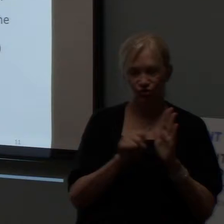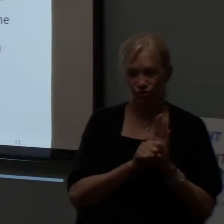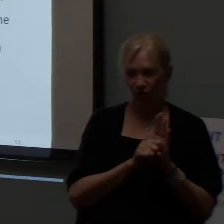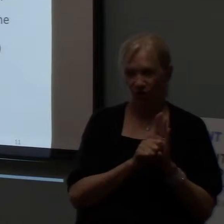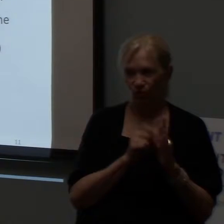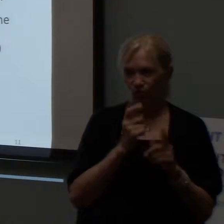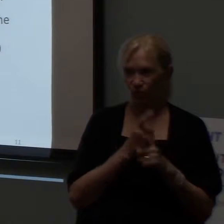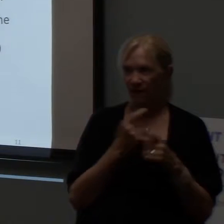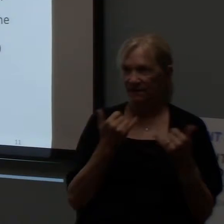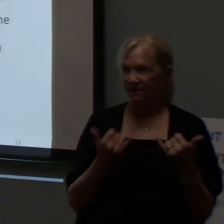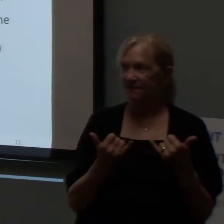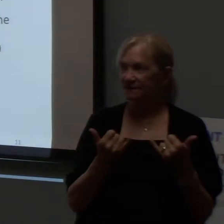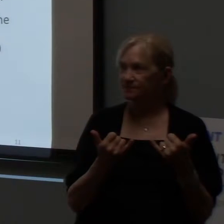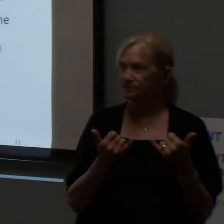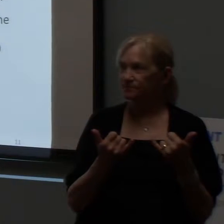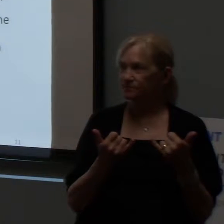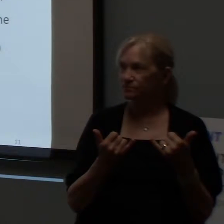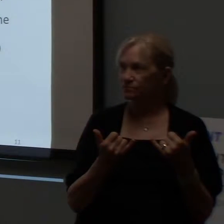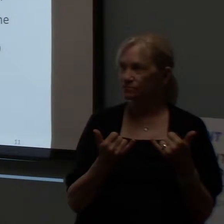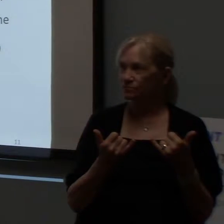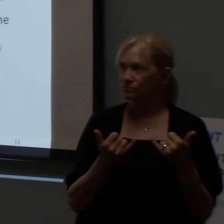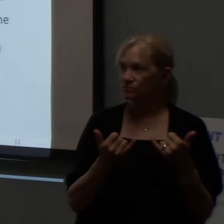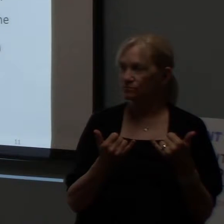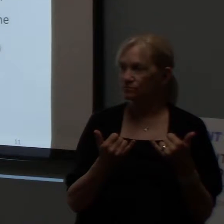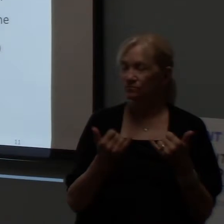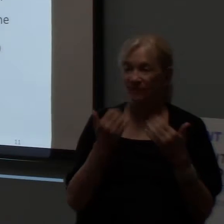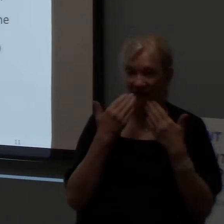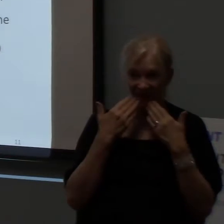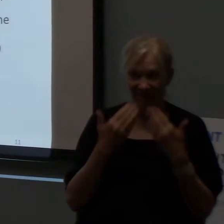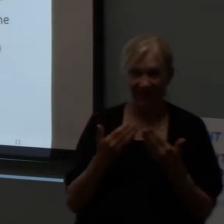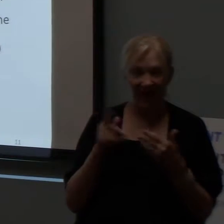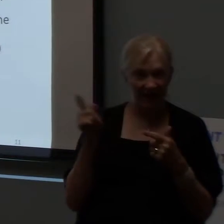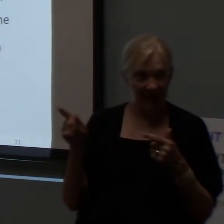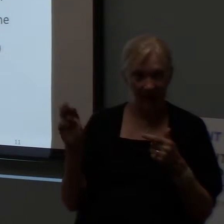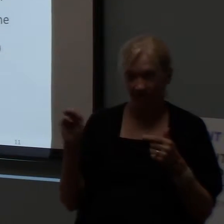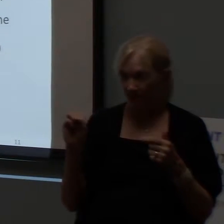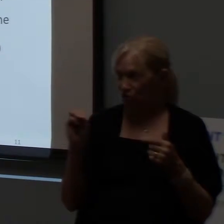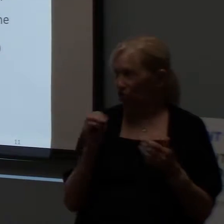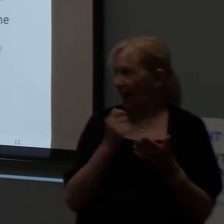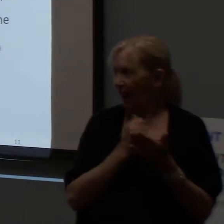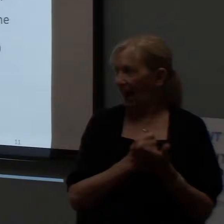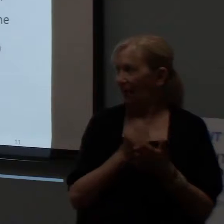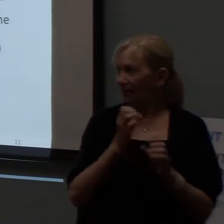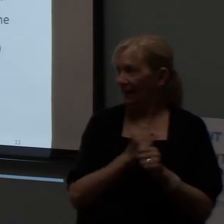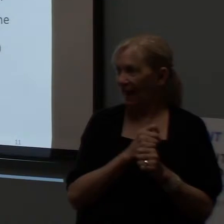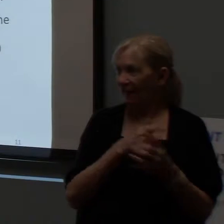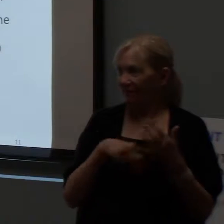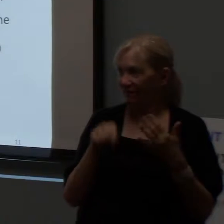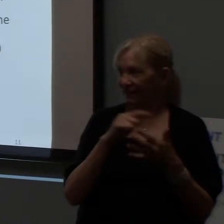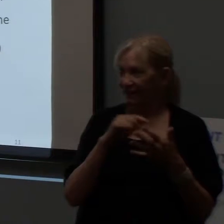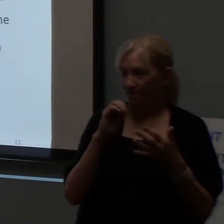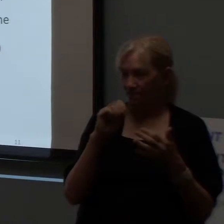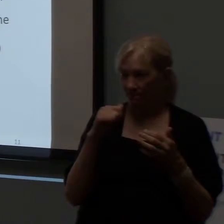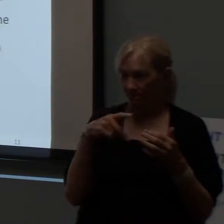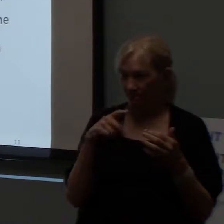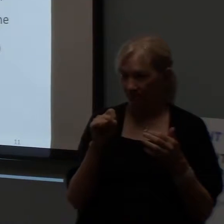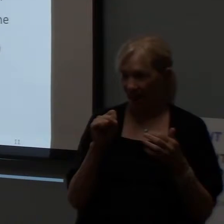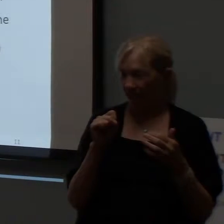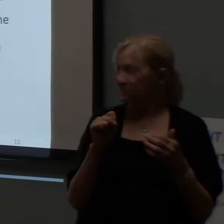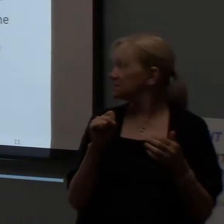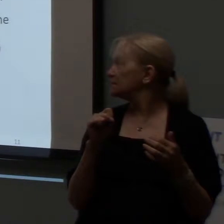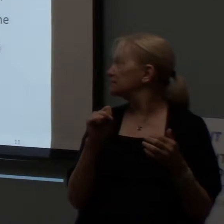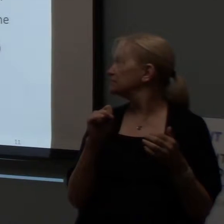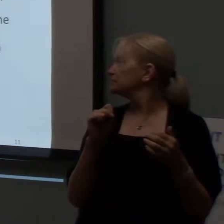right now. So I want to thank Michelle for helping us get these maps that I'm going to show you, and I need to read